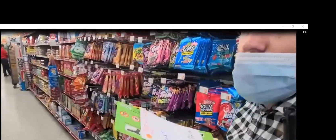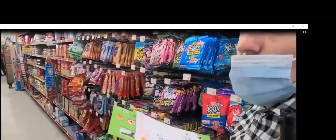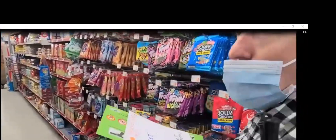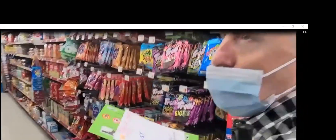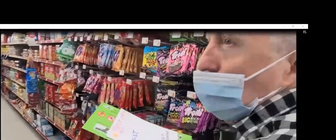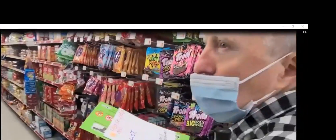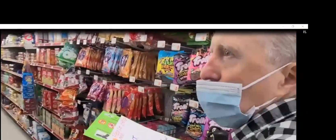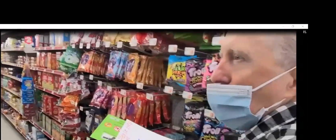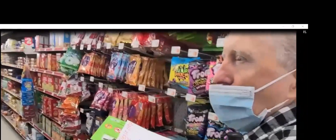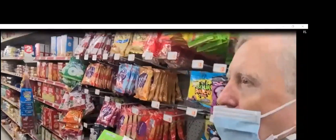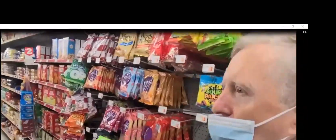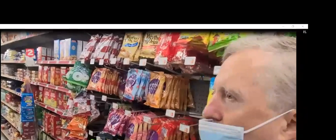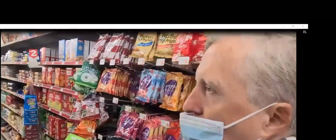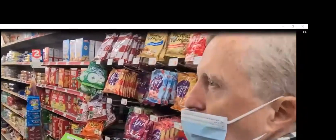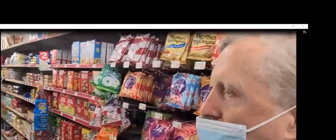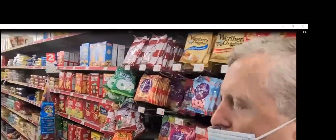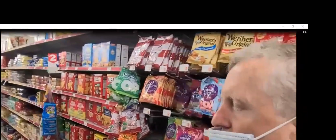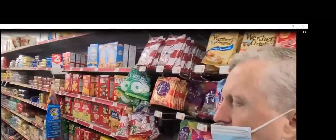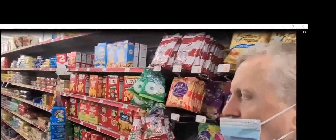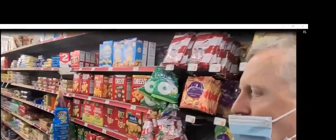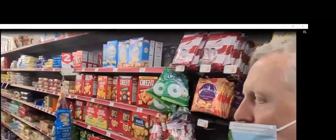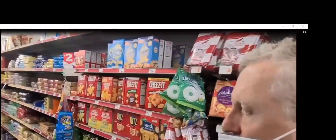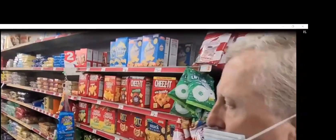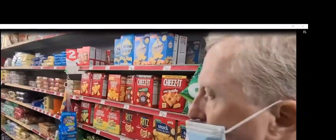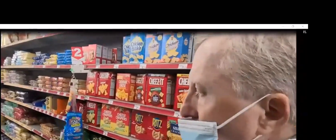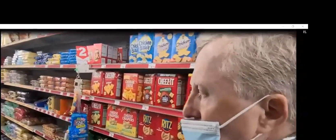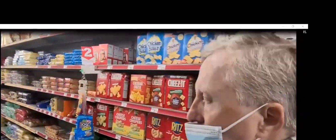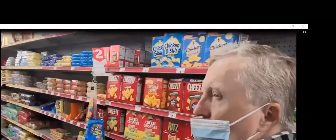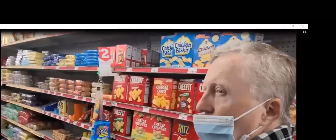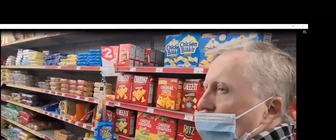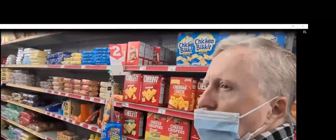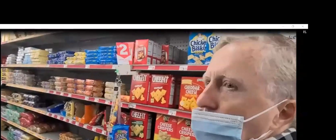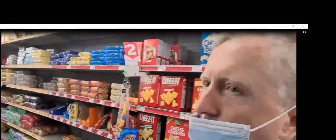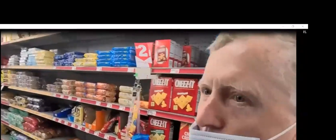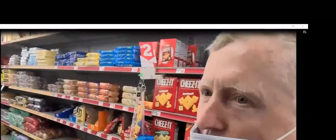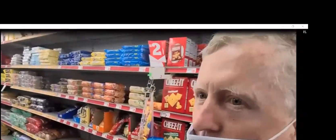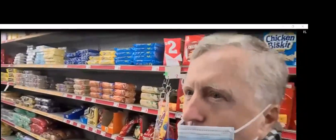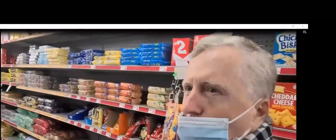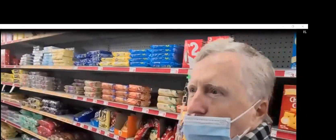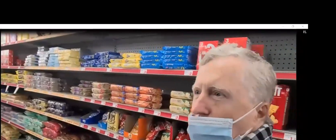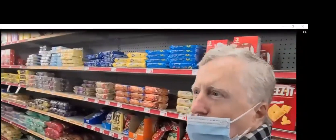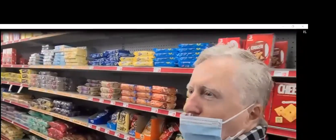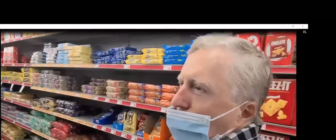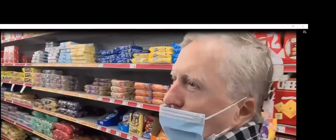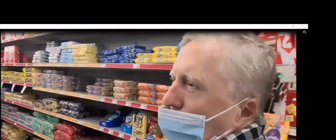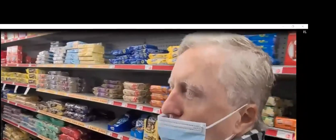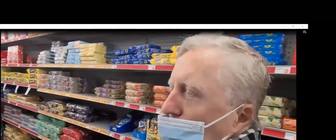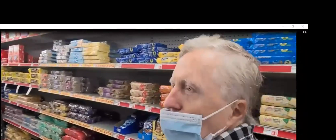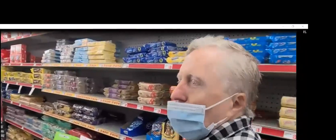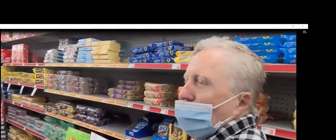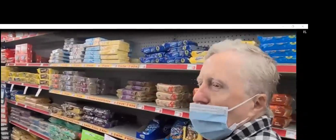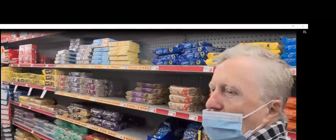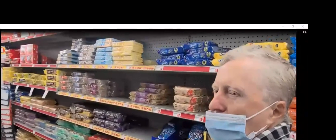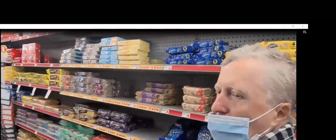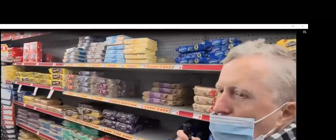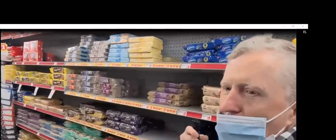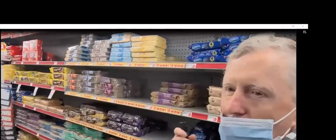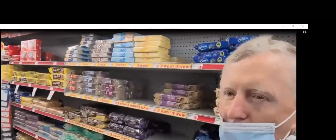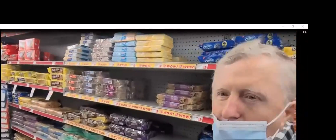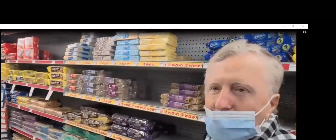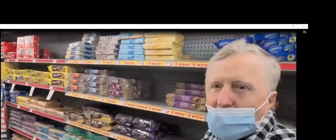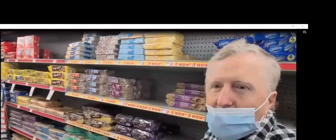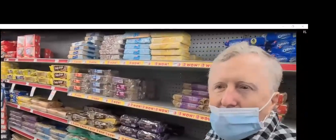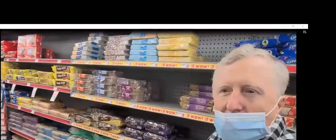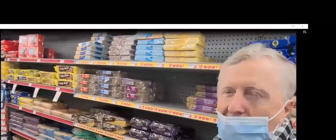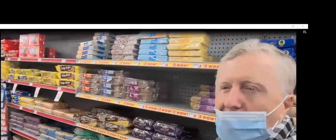I'm at Family Dollar, and I kind of just need a little bit of help. And when I say a little bit